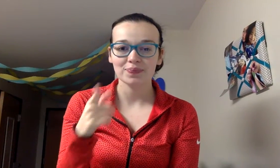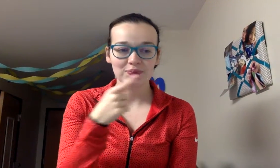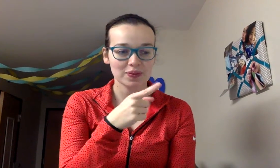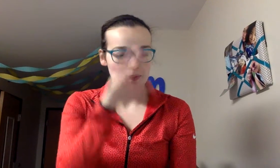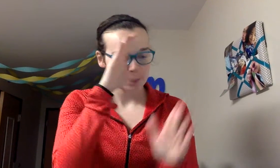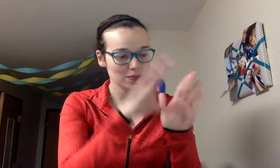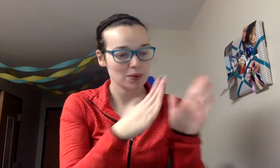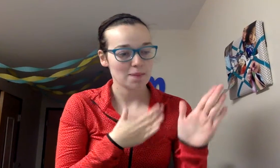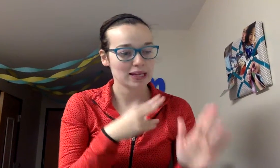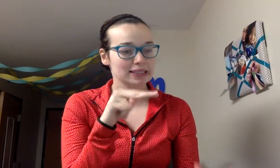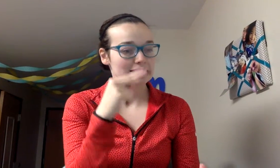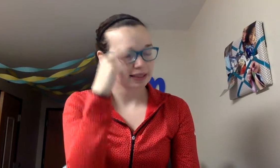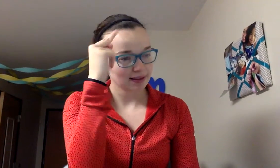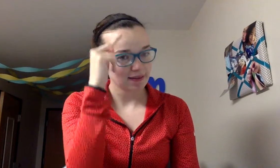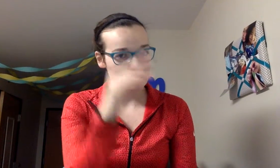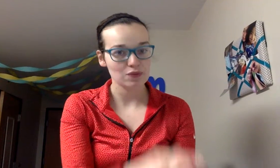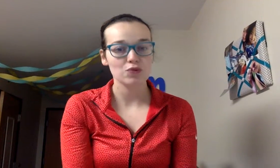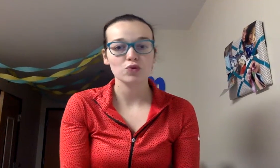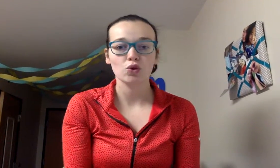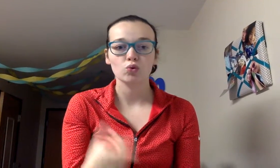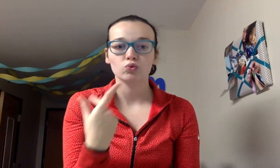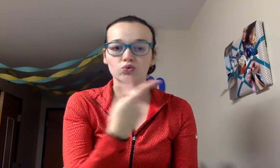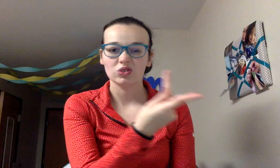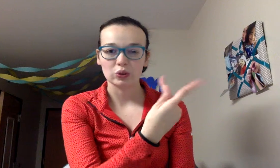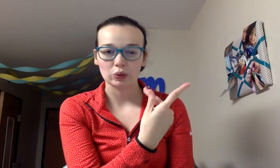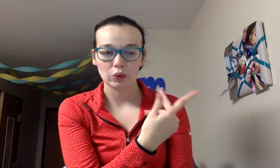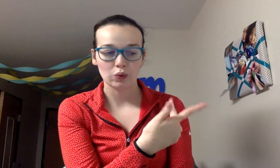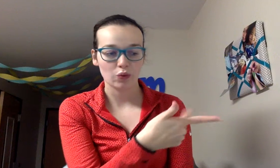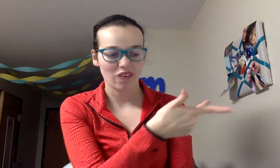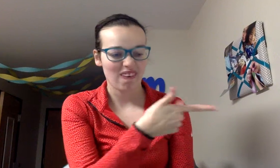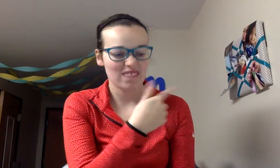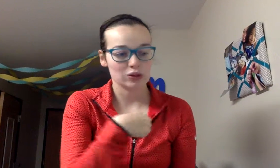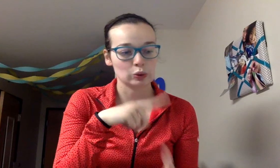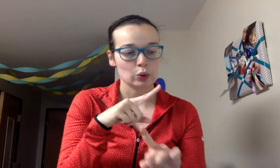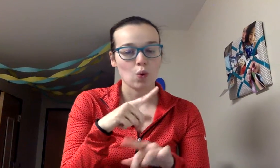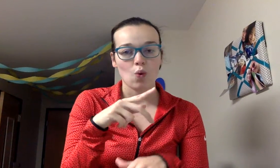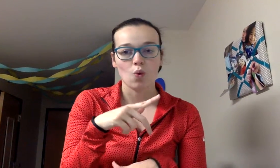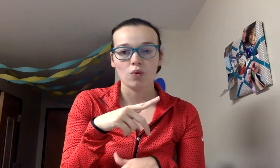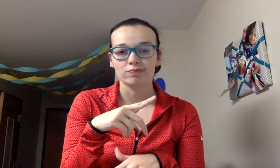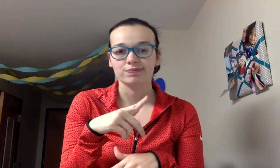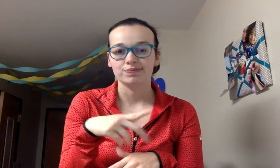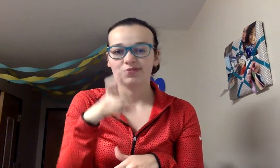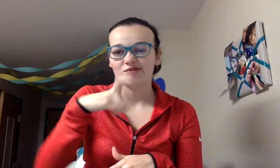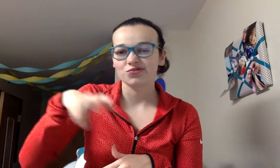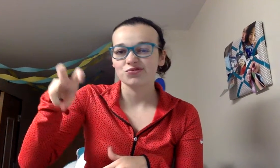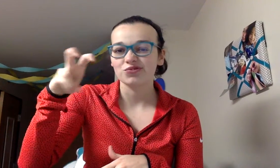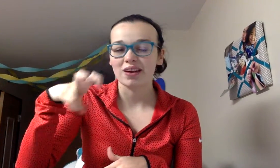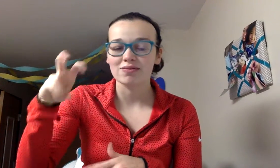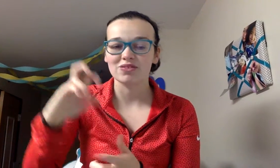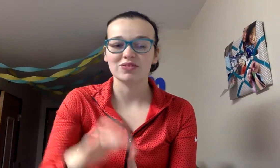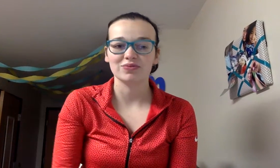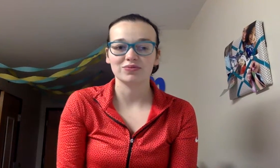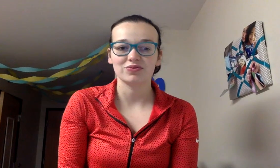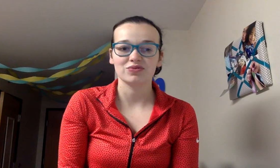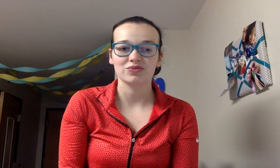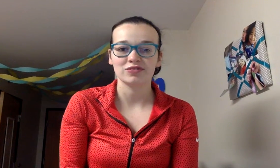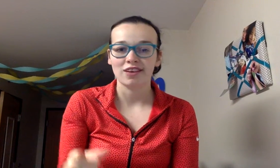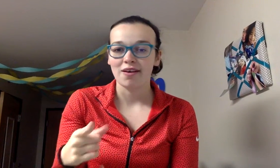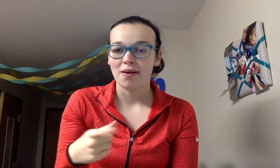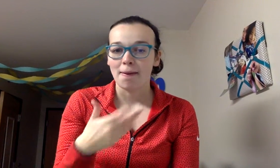husband would get a little break, and we'd go off on adventures. And I'd just shown up with my new car, and my sister's explaining to Chris and Laura, "That's Uncle Randy's new car. You can't get it